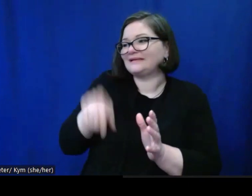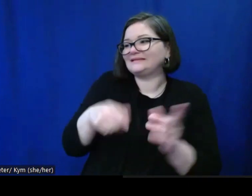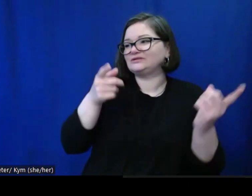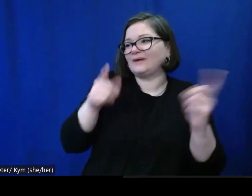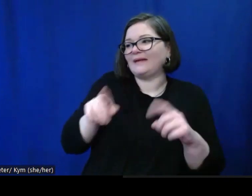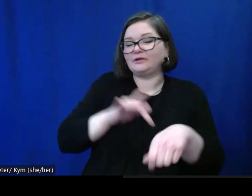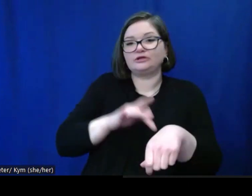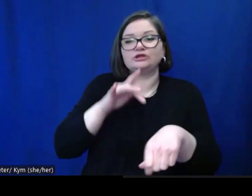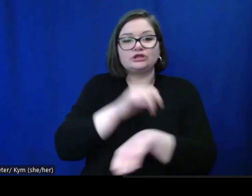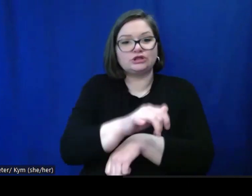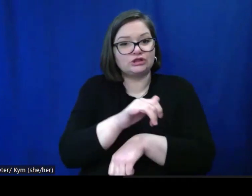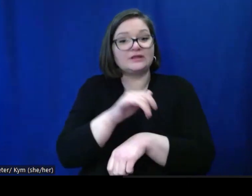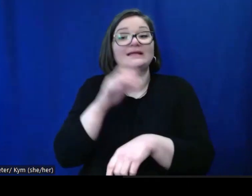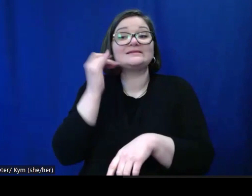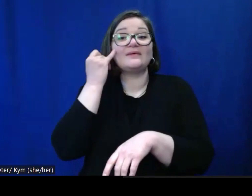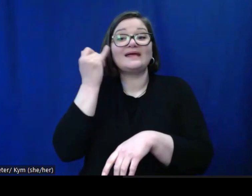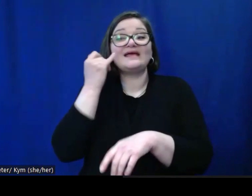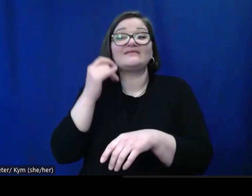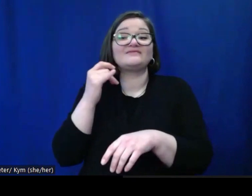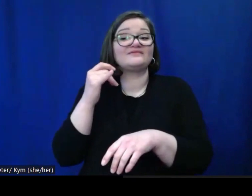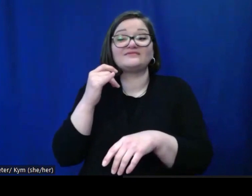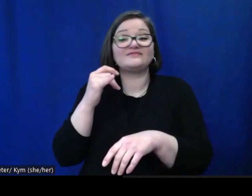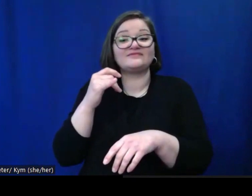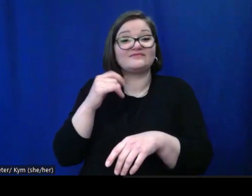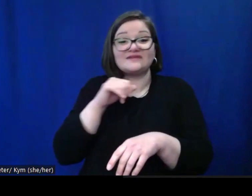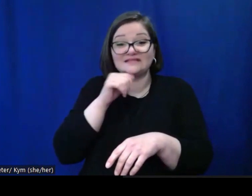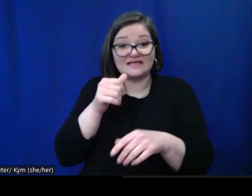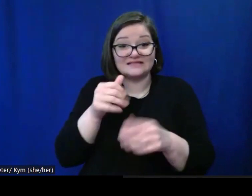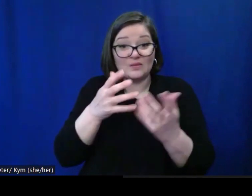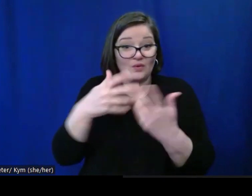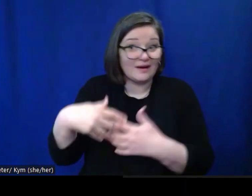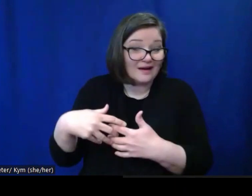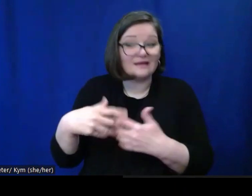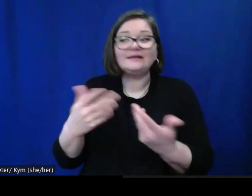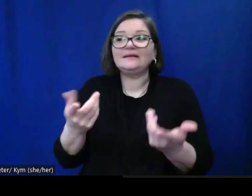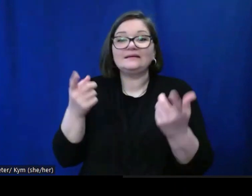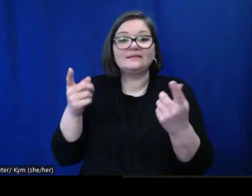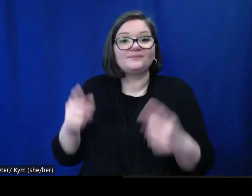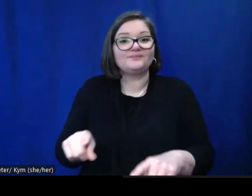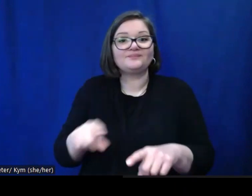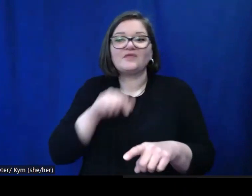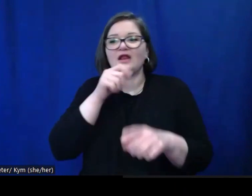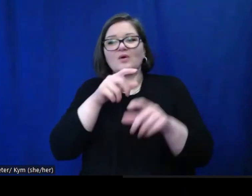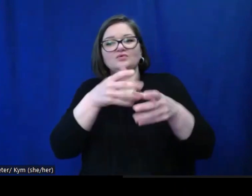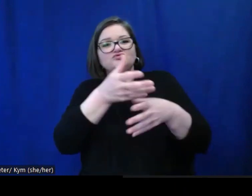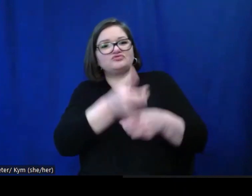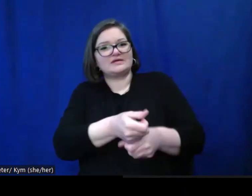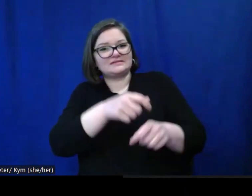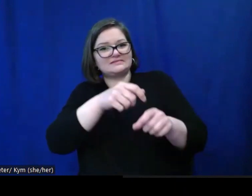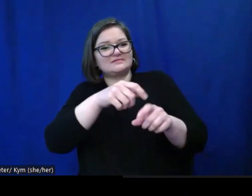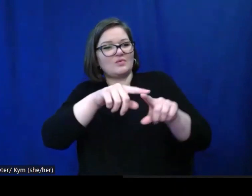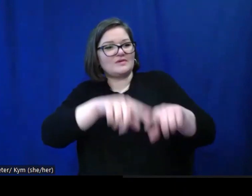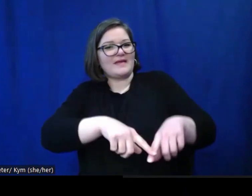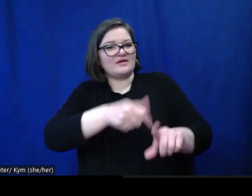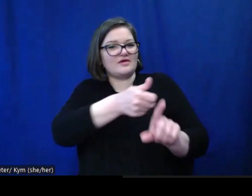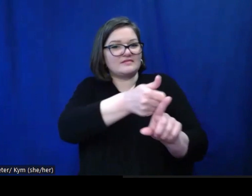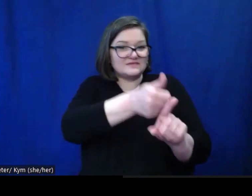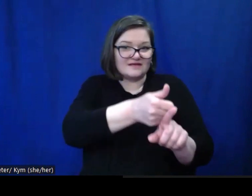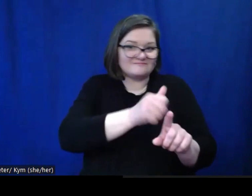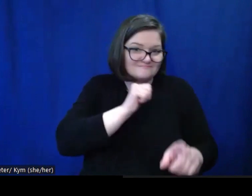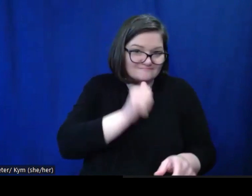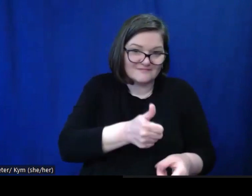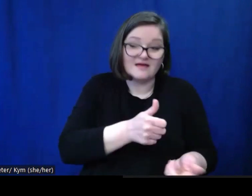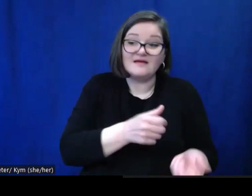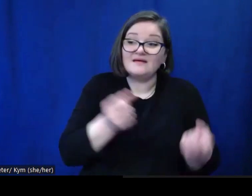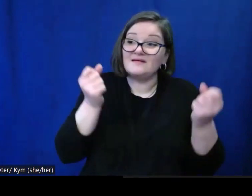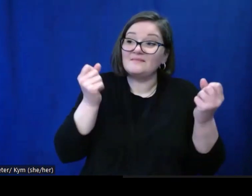on. When it goes awry, again, there is a distrust and a reliance on their self. There's so many adolescents that I have the privilege